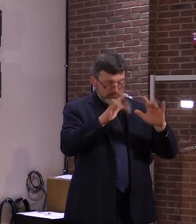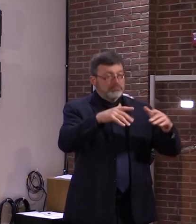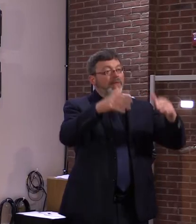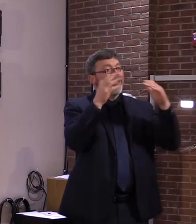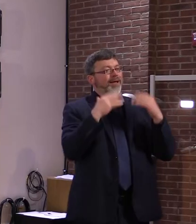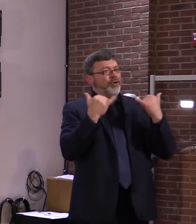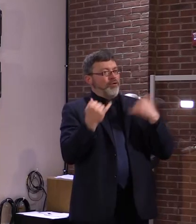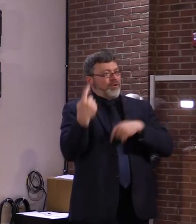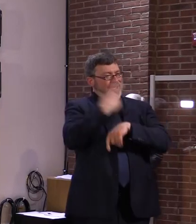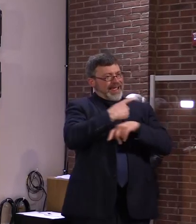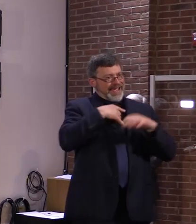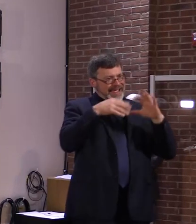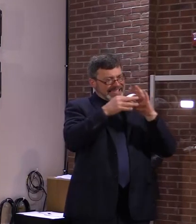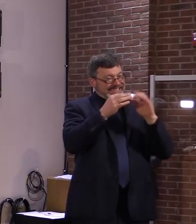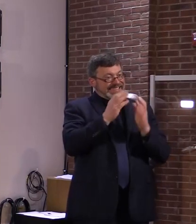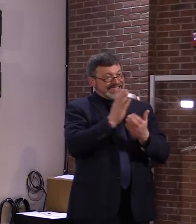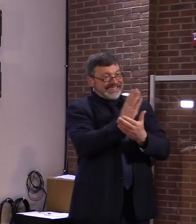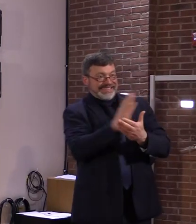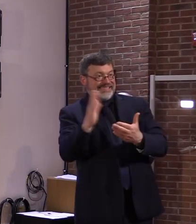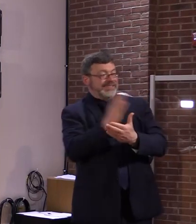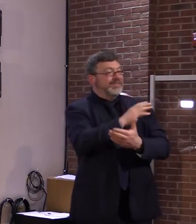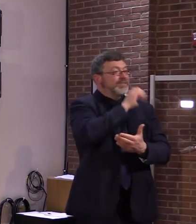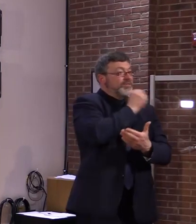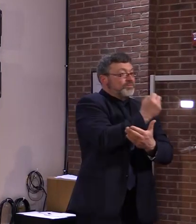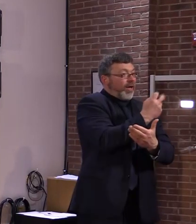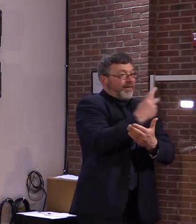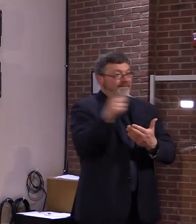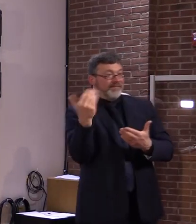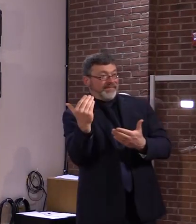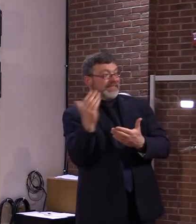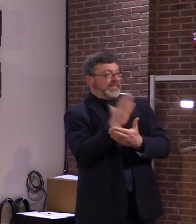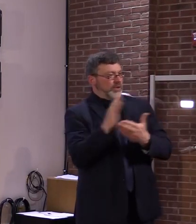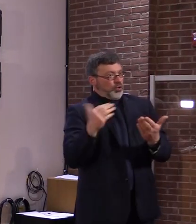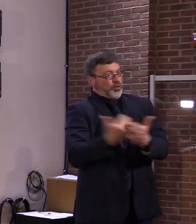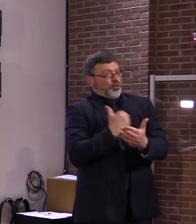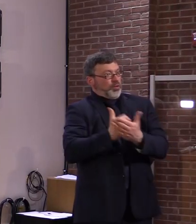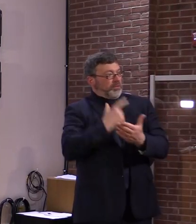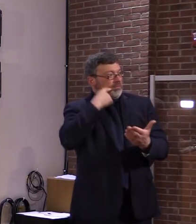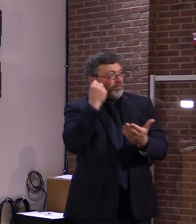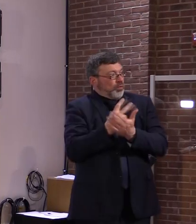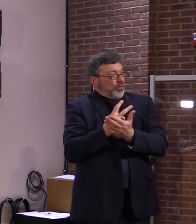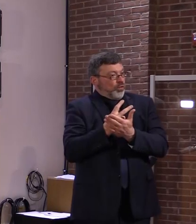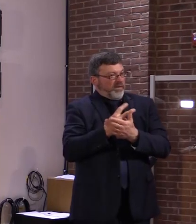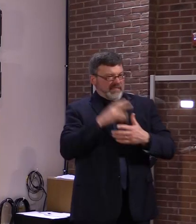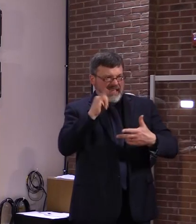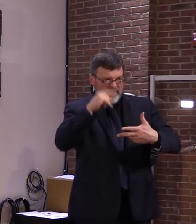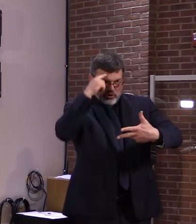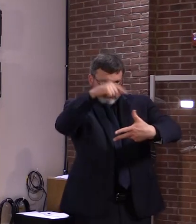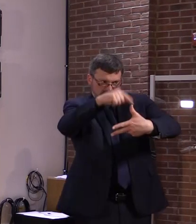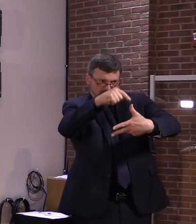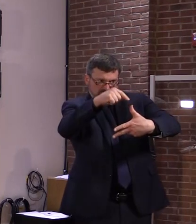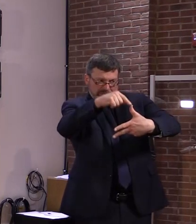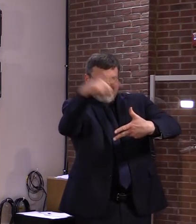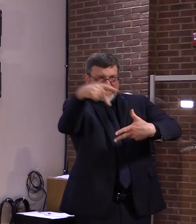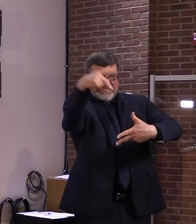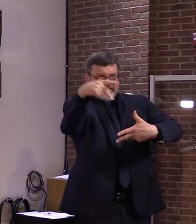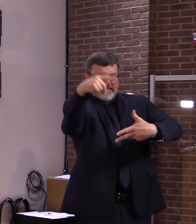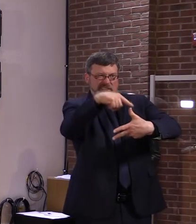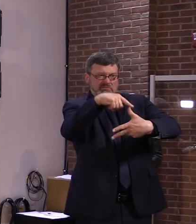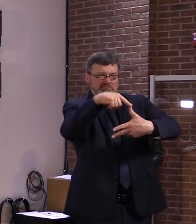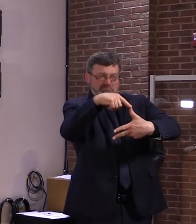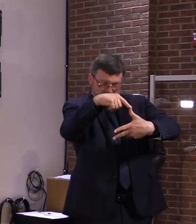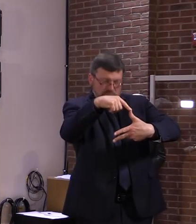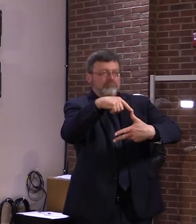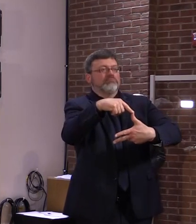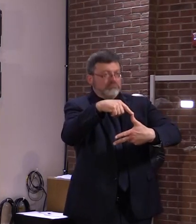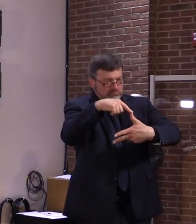group from the CDC recommended the Pfizer emergency use authorization be extended to 12 to 15-year-olds, and